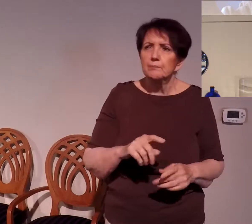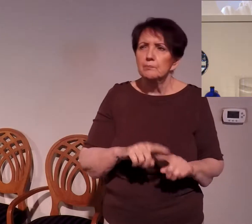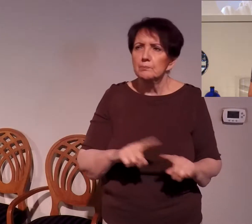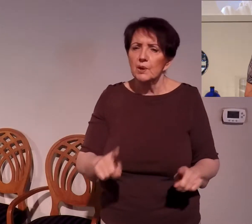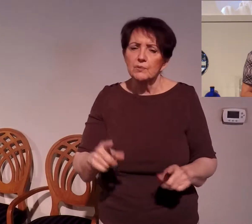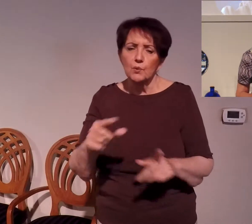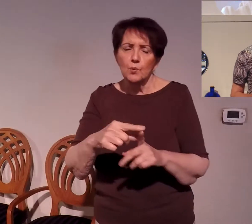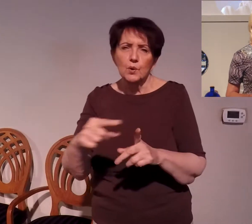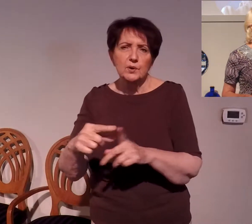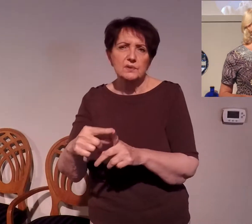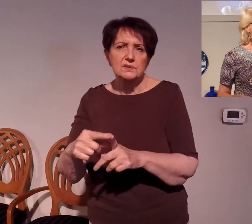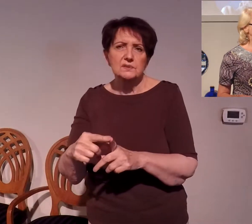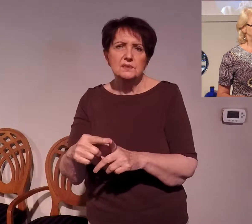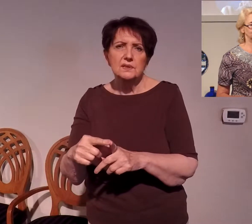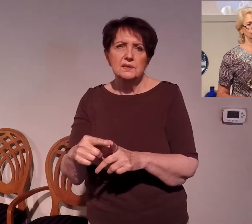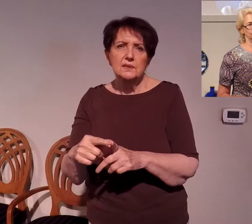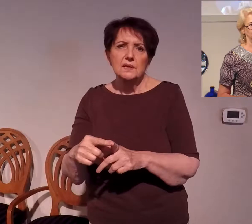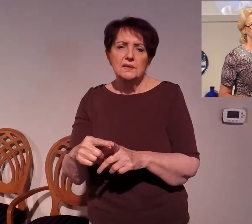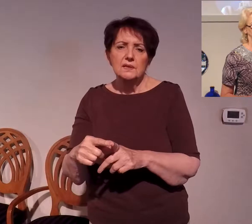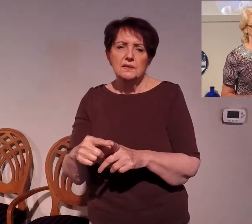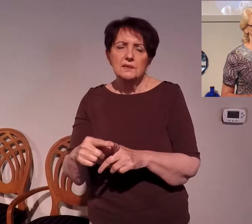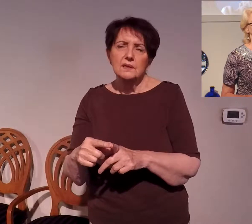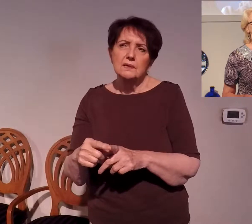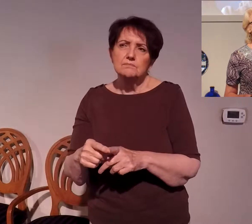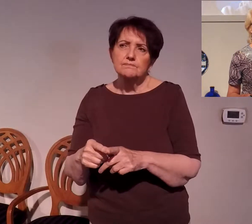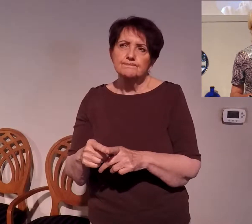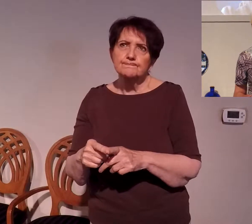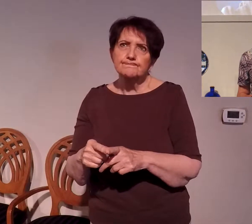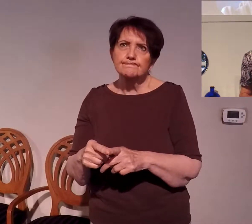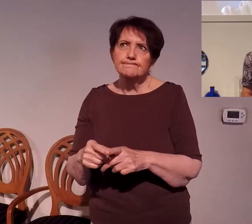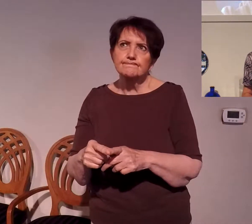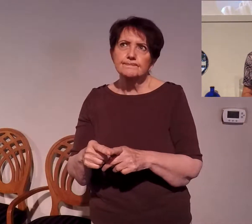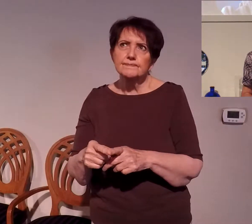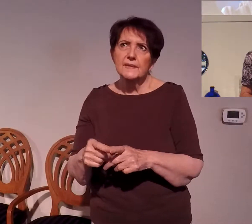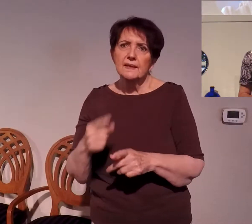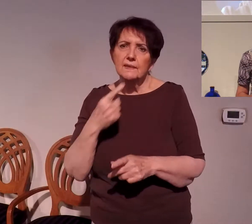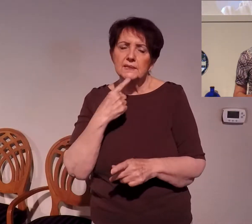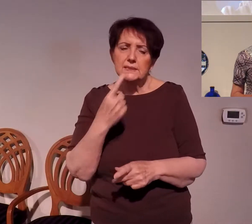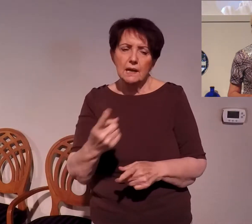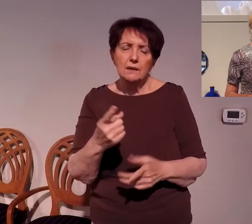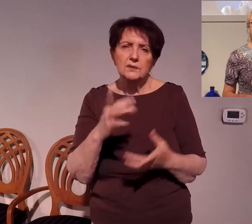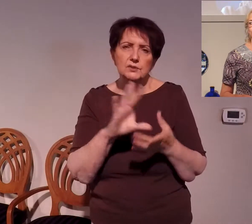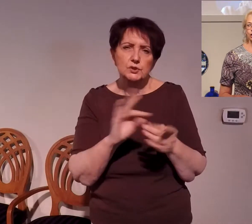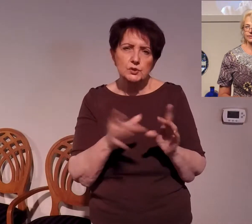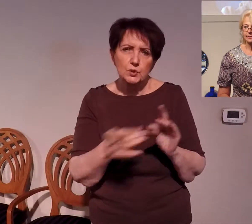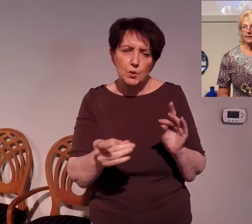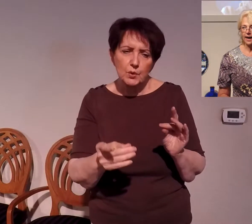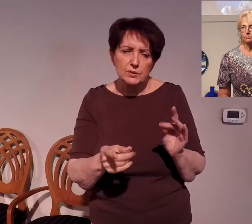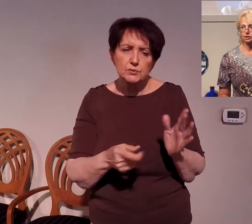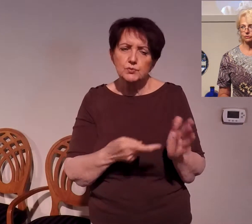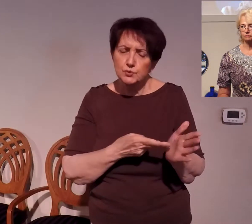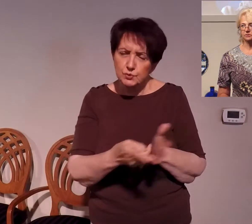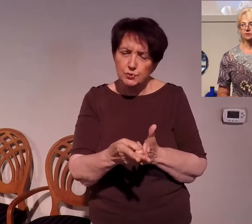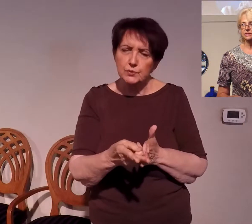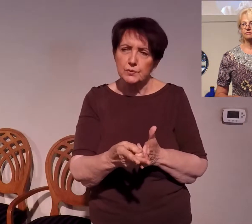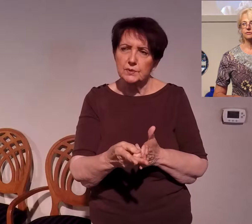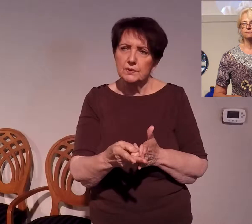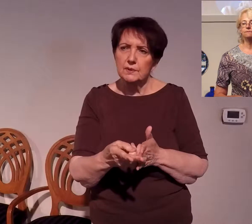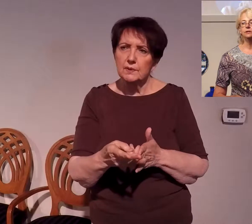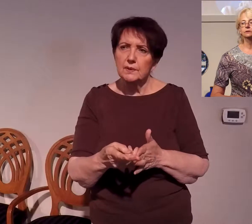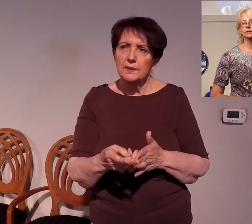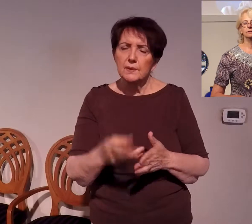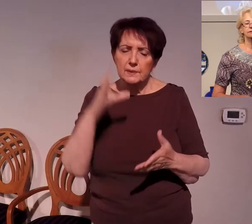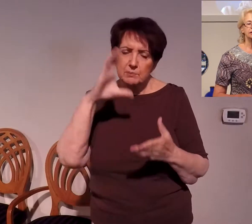the words that capture the story we're narrating. The words that capture the belief,